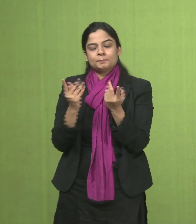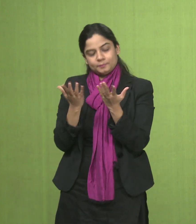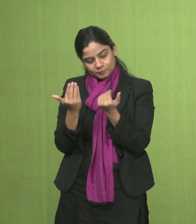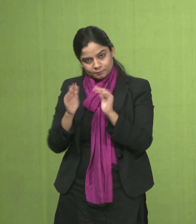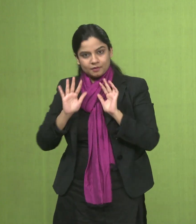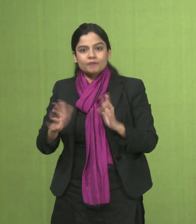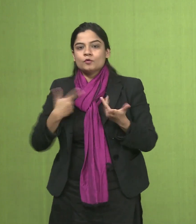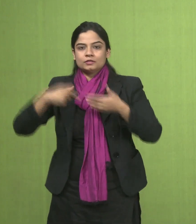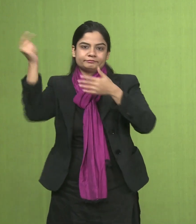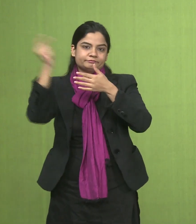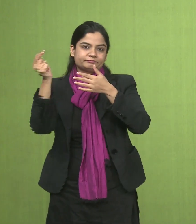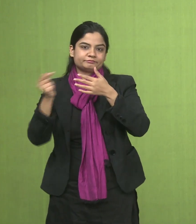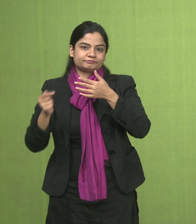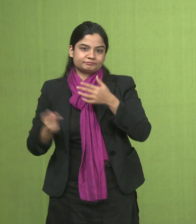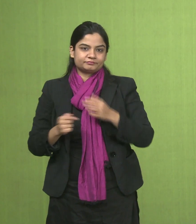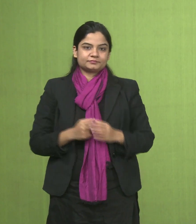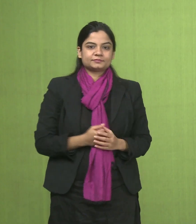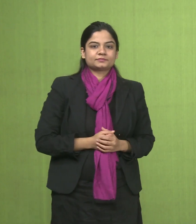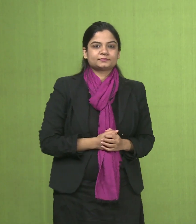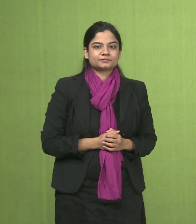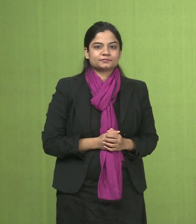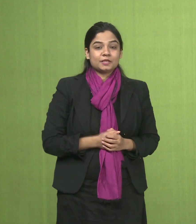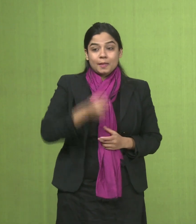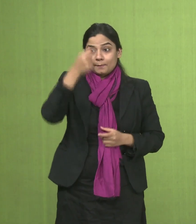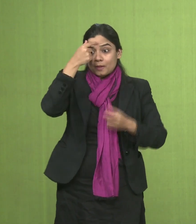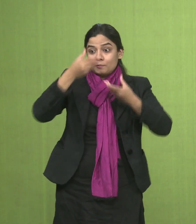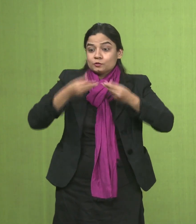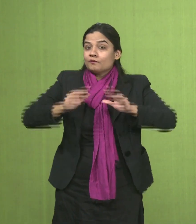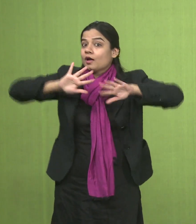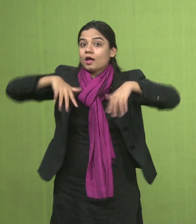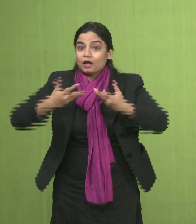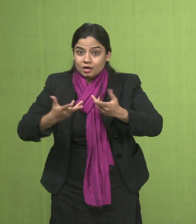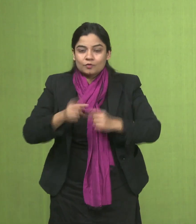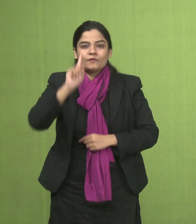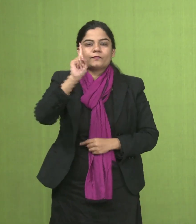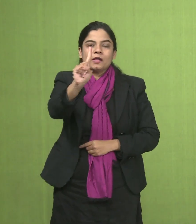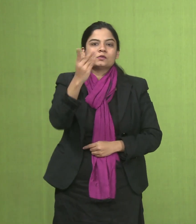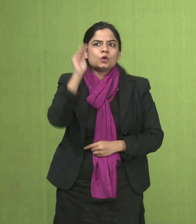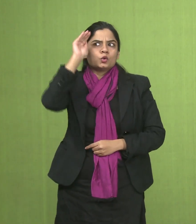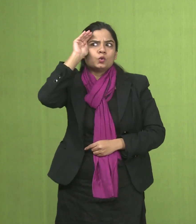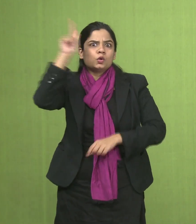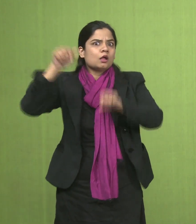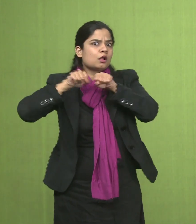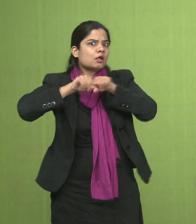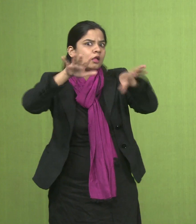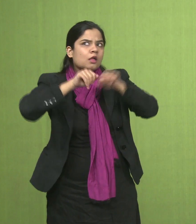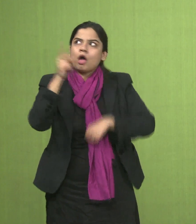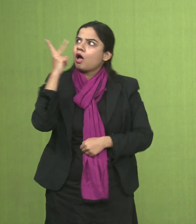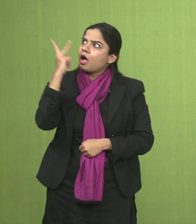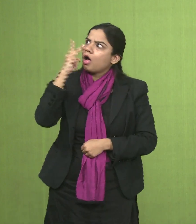as well. Let me explain you what the solutions are. First is always do your research.